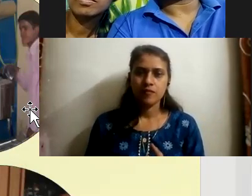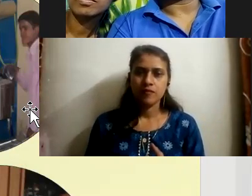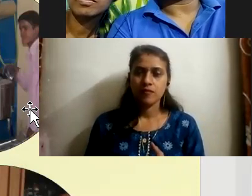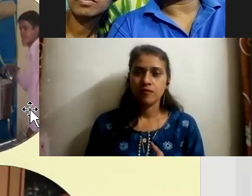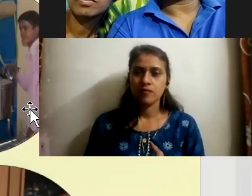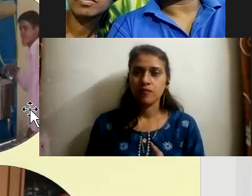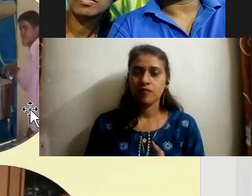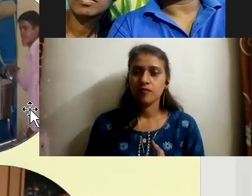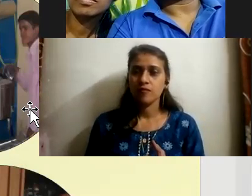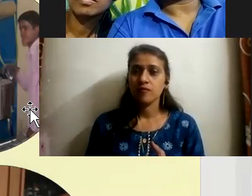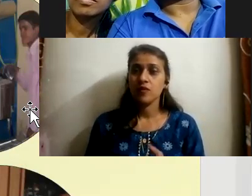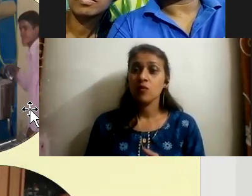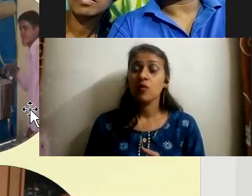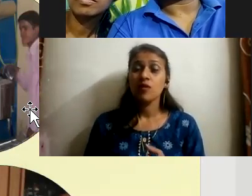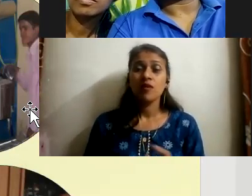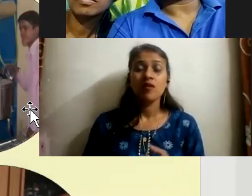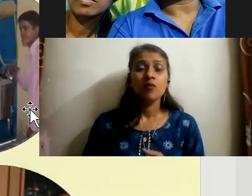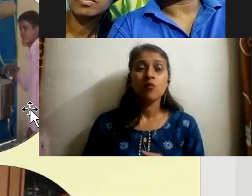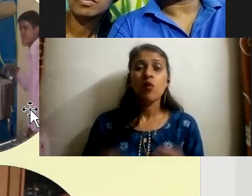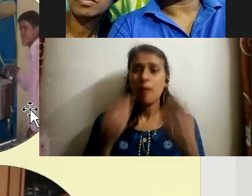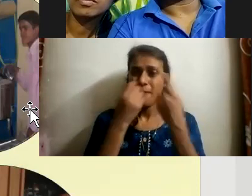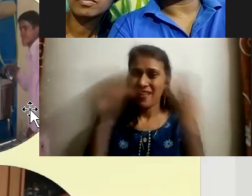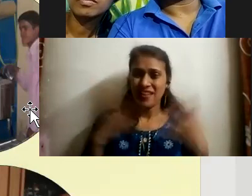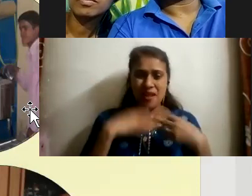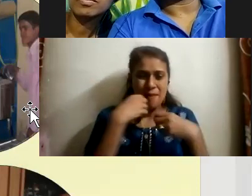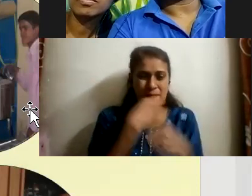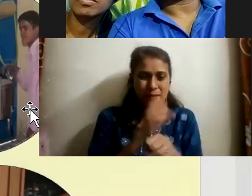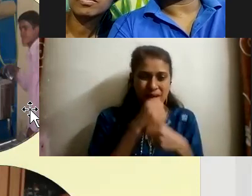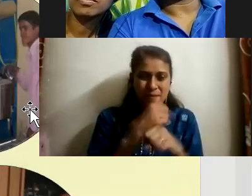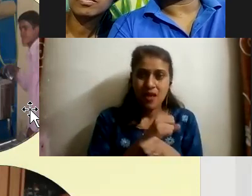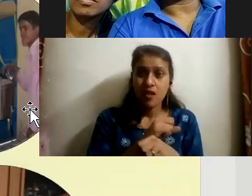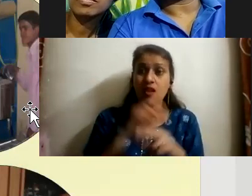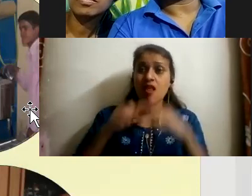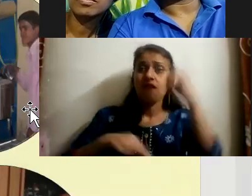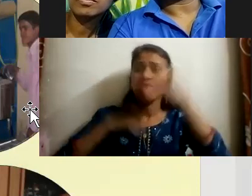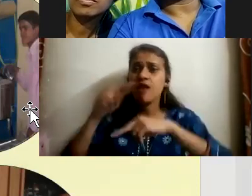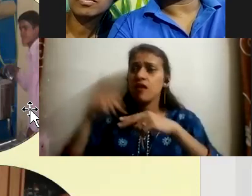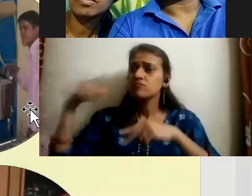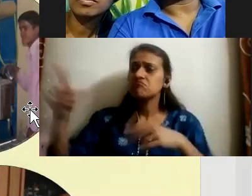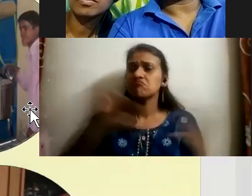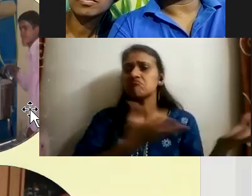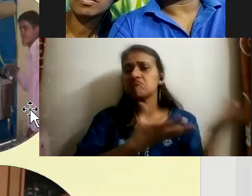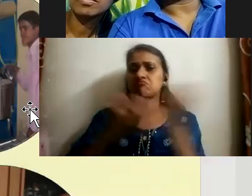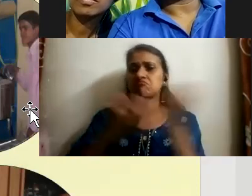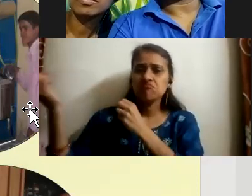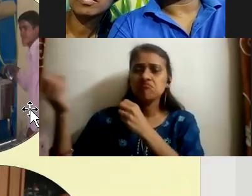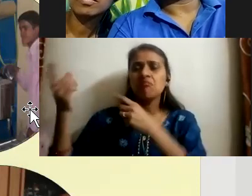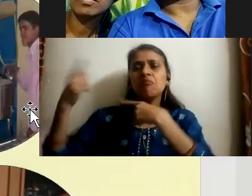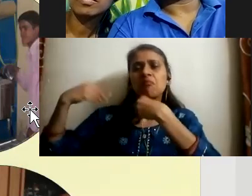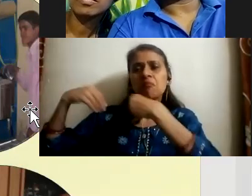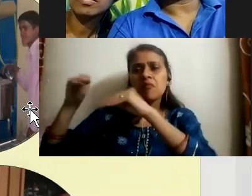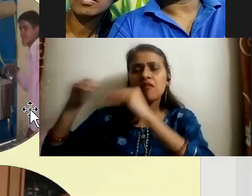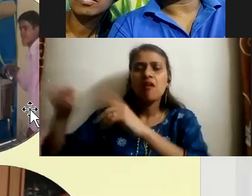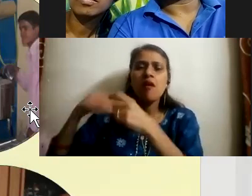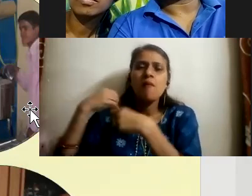bahut sare business wale humse saman utha ke, wo apne factory mein uske juice bana lete hain, pulp bana lete hain, lekin hum logon ko kuch nahi